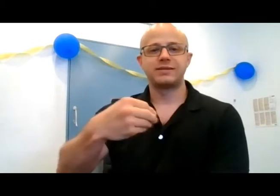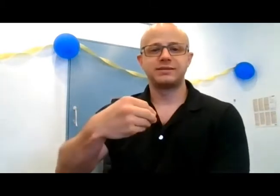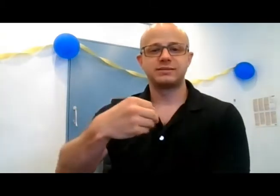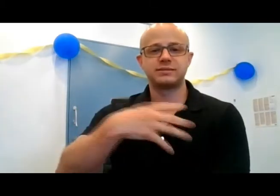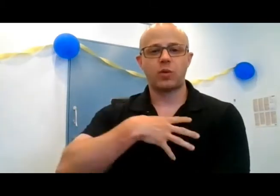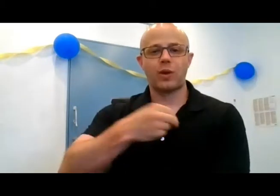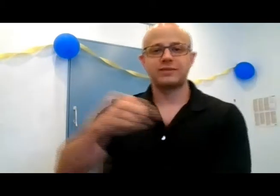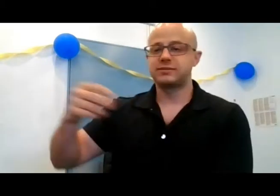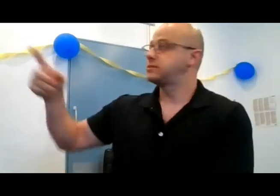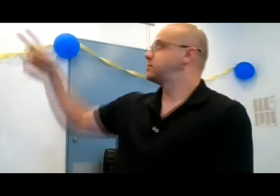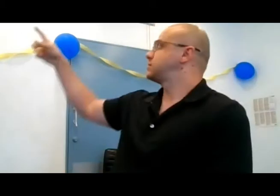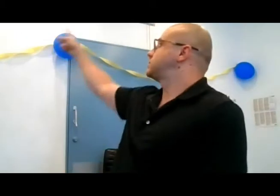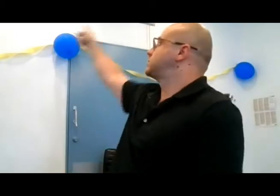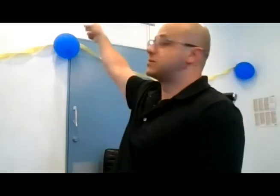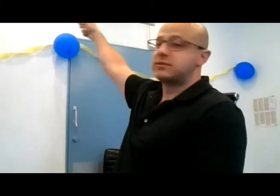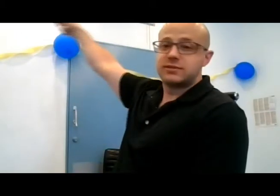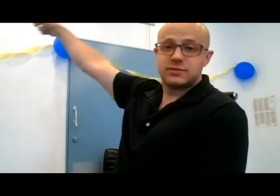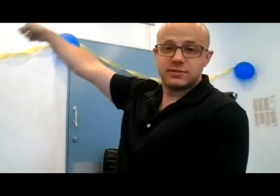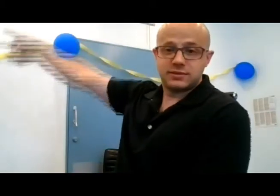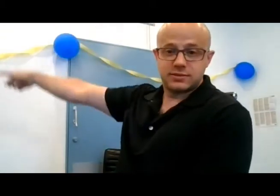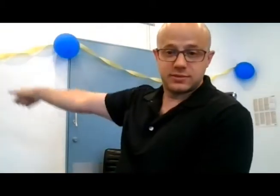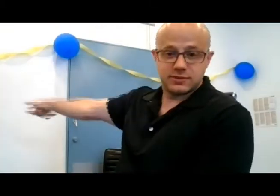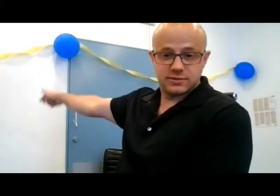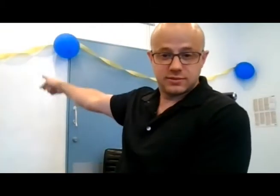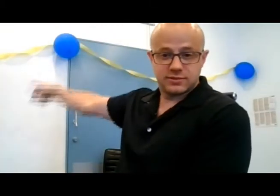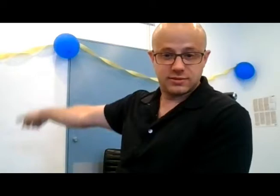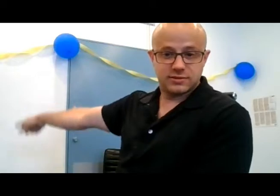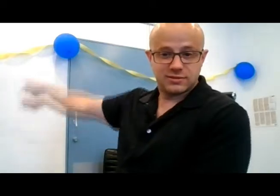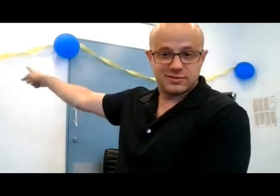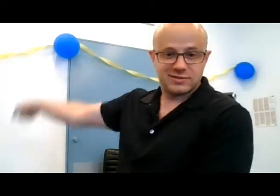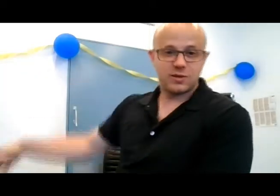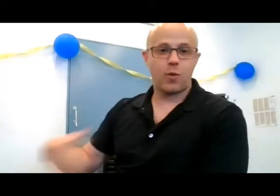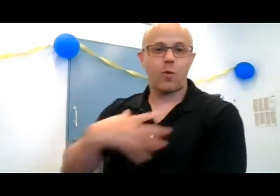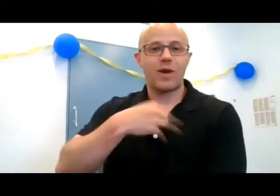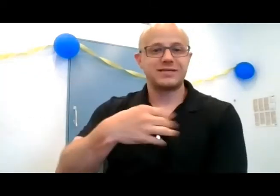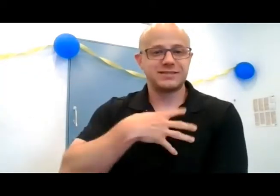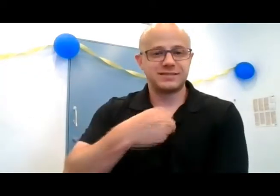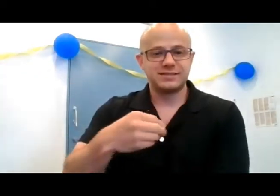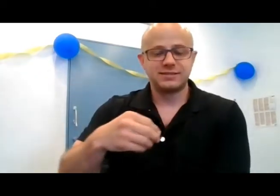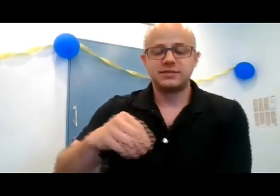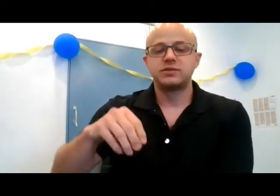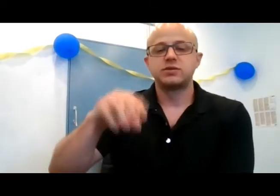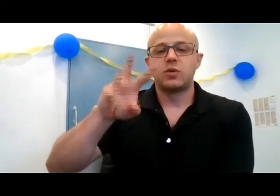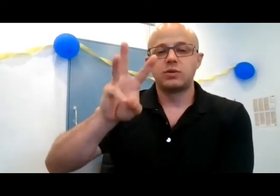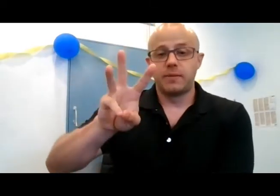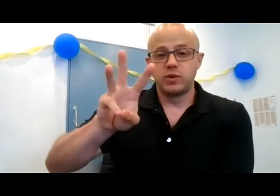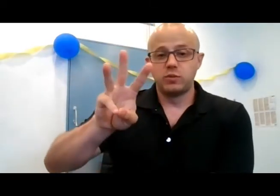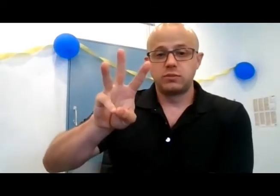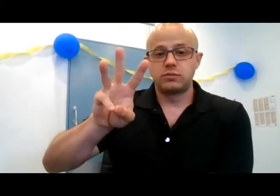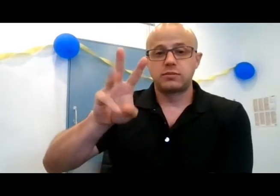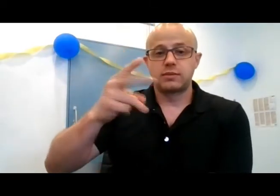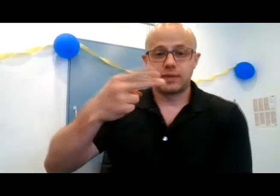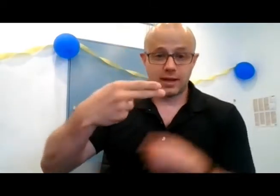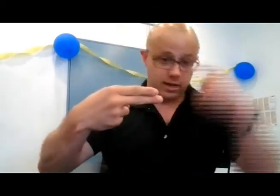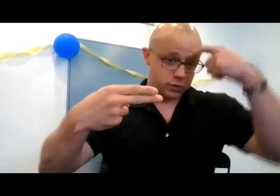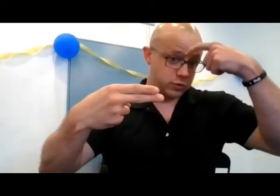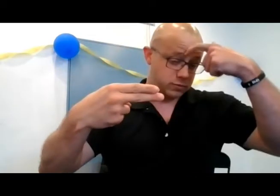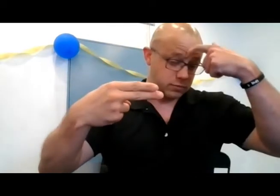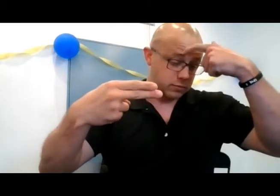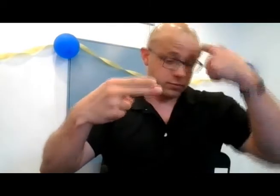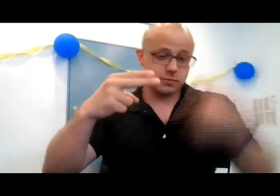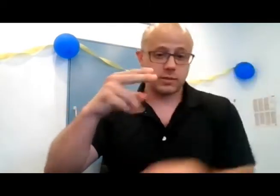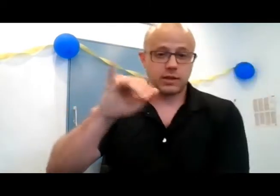E, white, white, such as the wall is painted white. White.